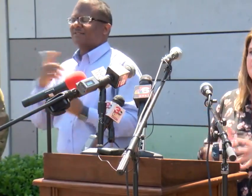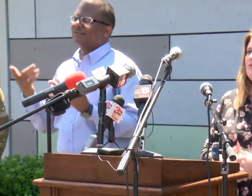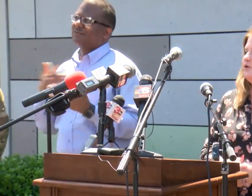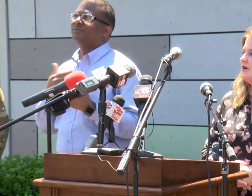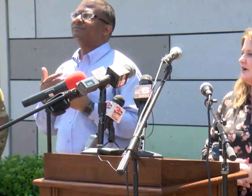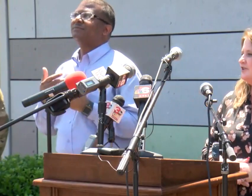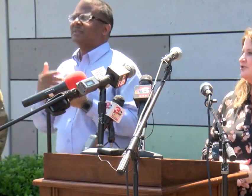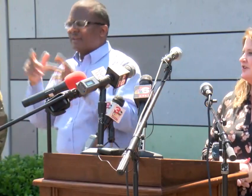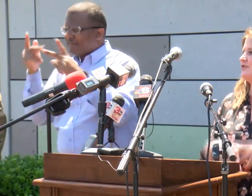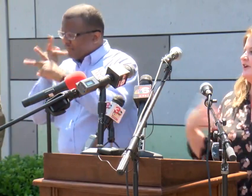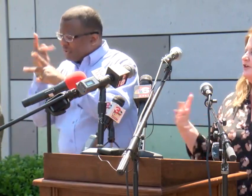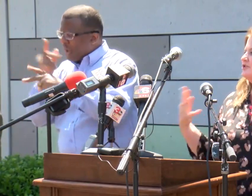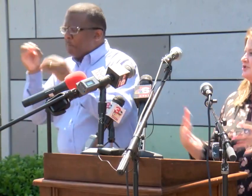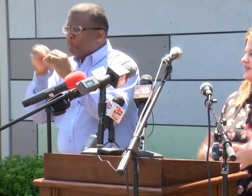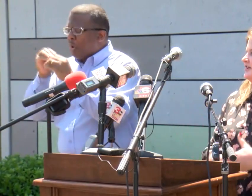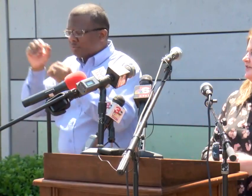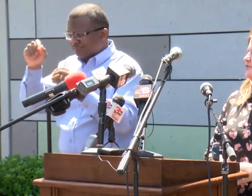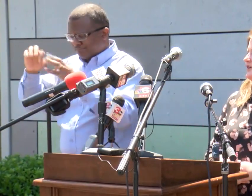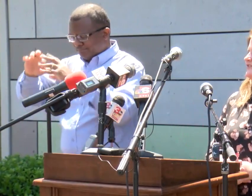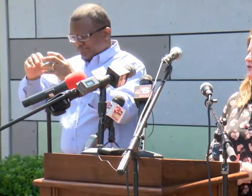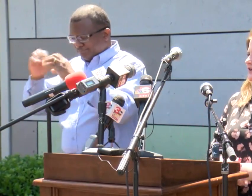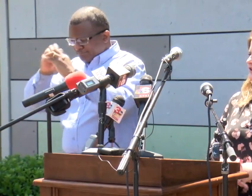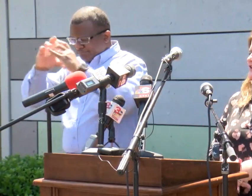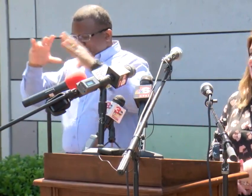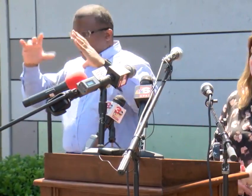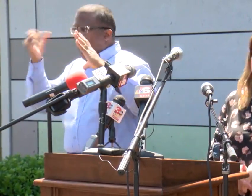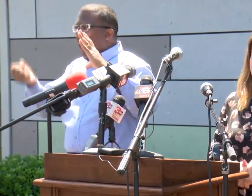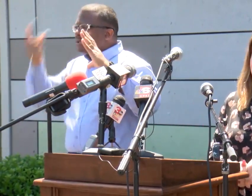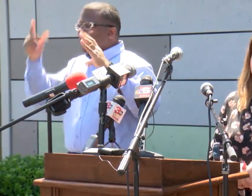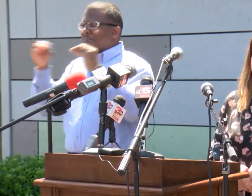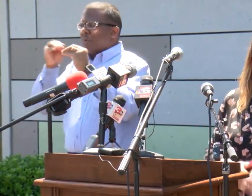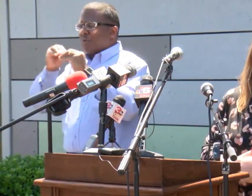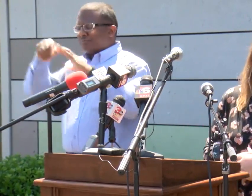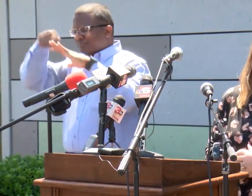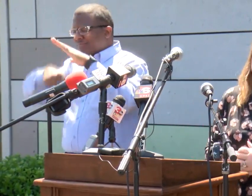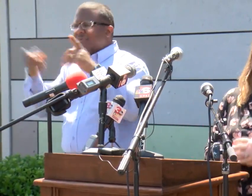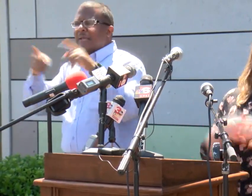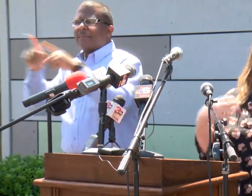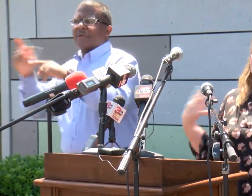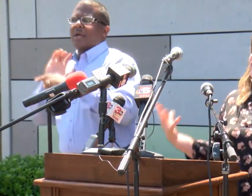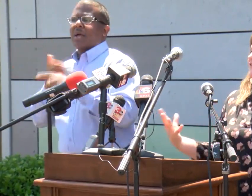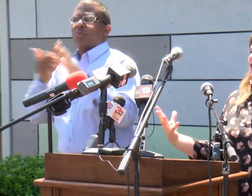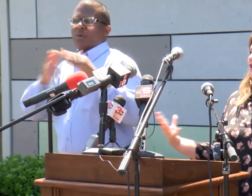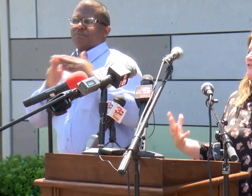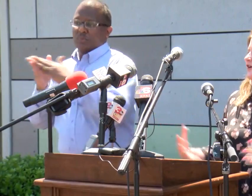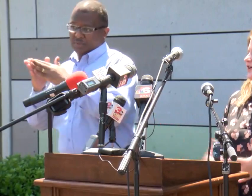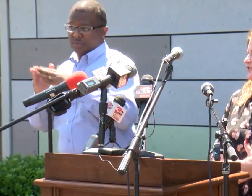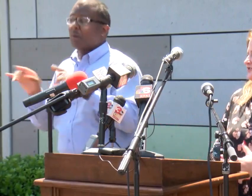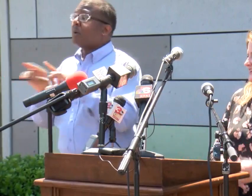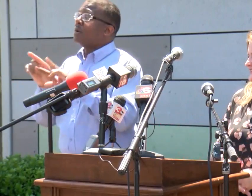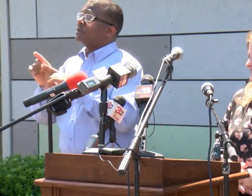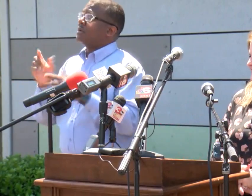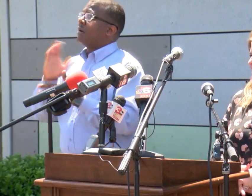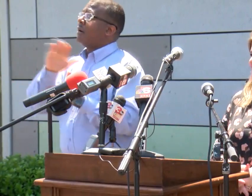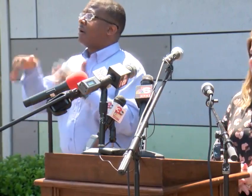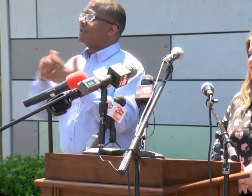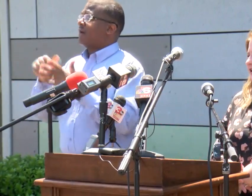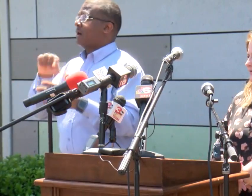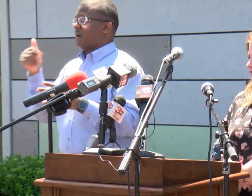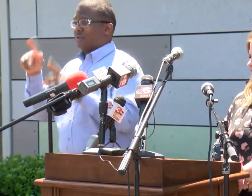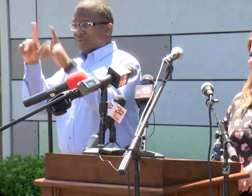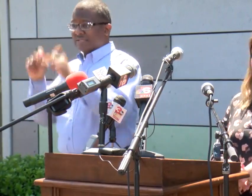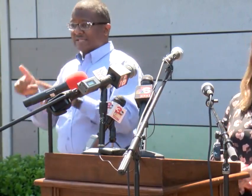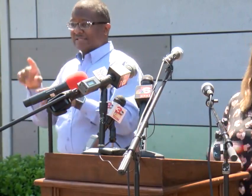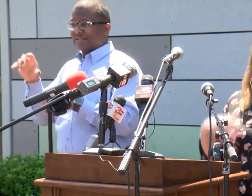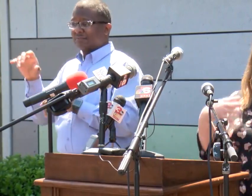out a greater understanding of what is going on in our community. We also have all of our other testing sites still